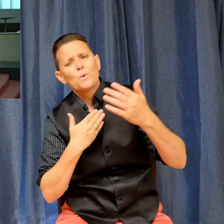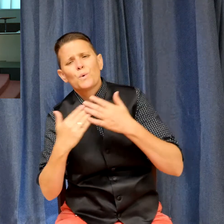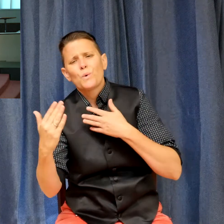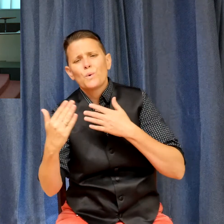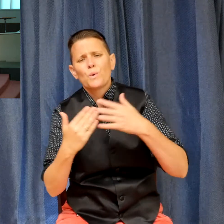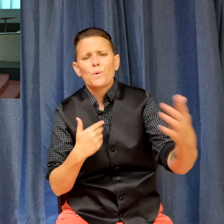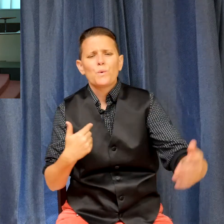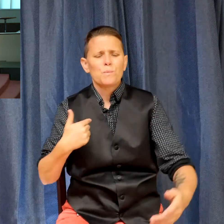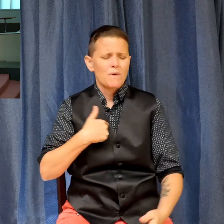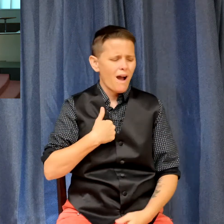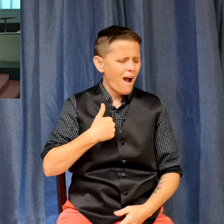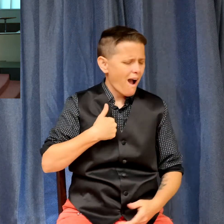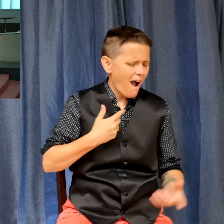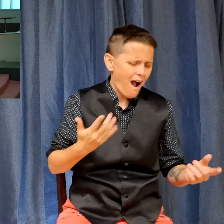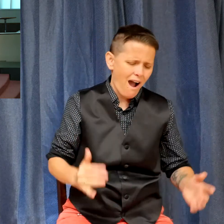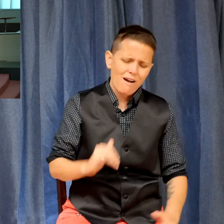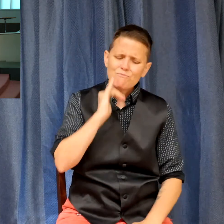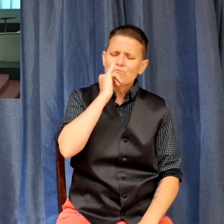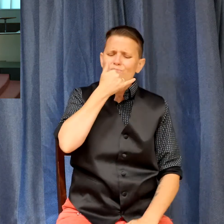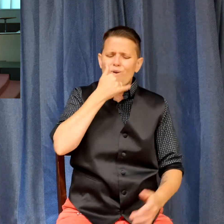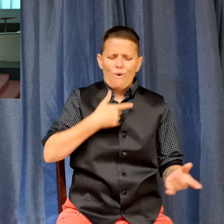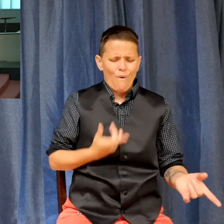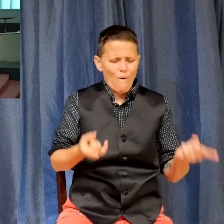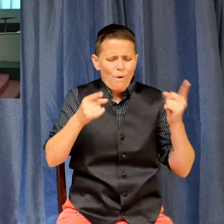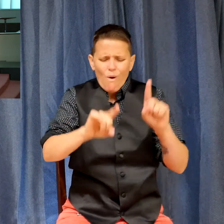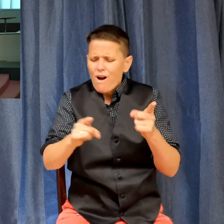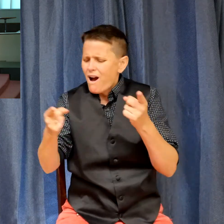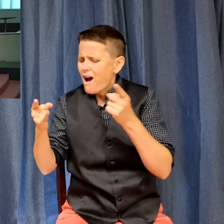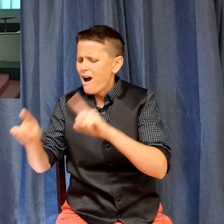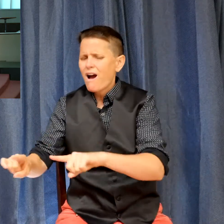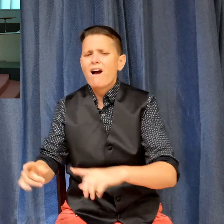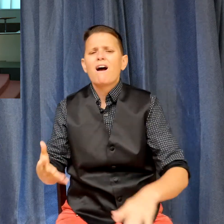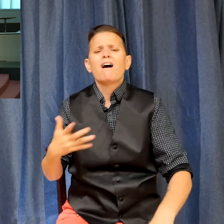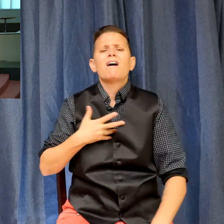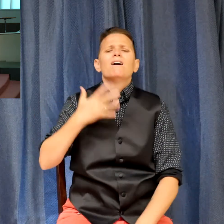in spite of all I've